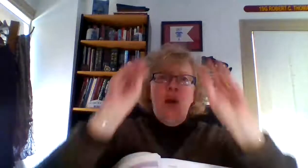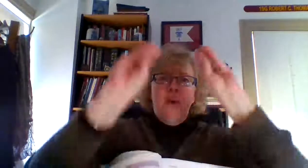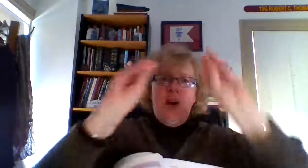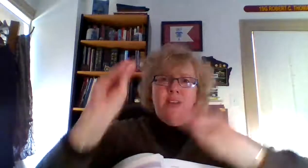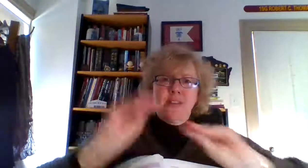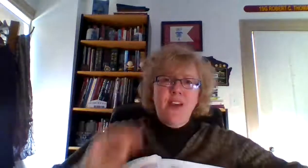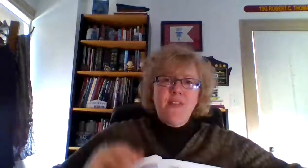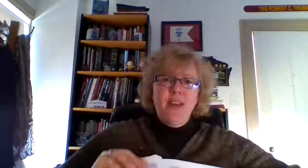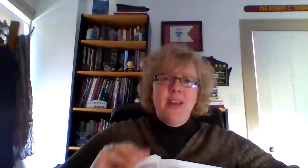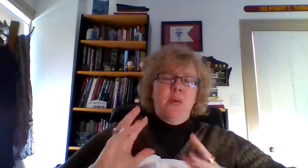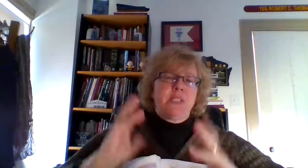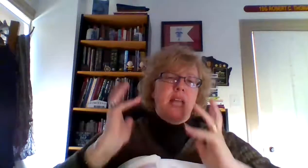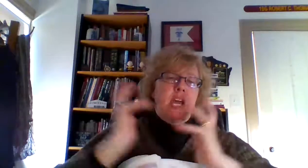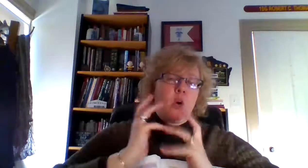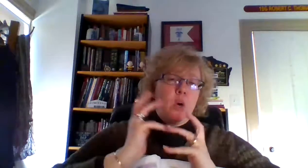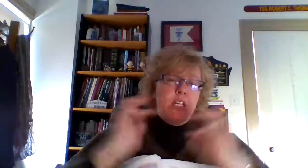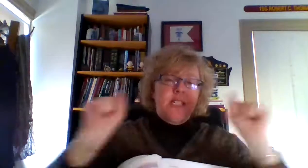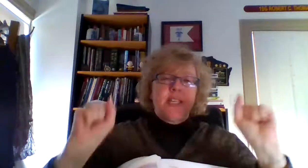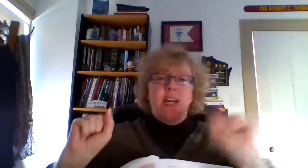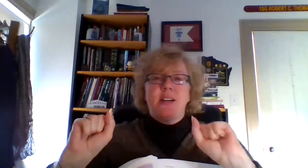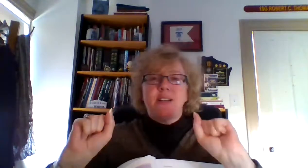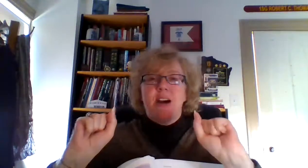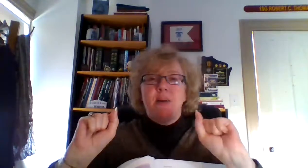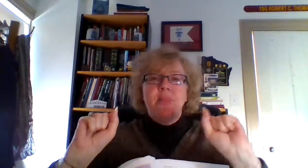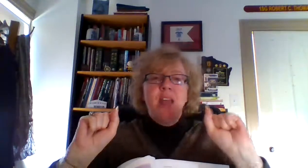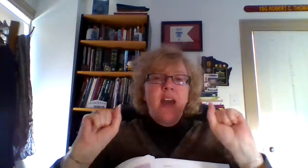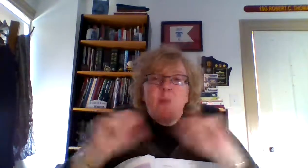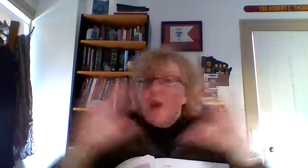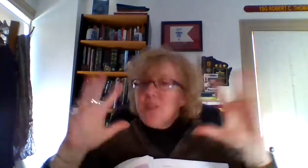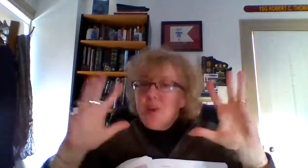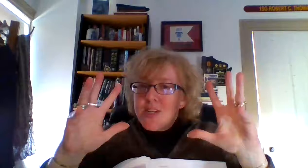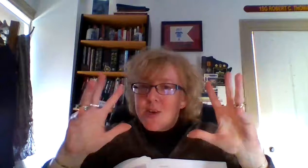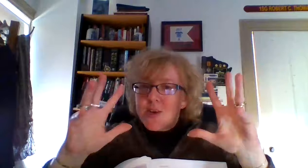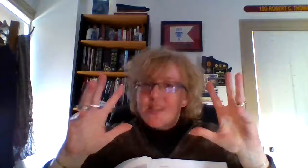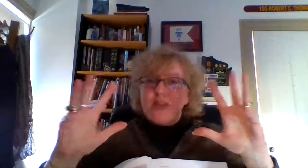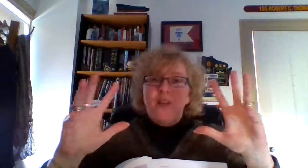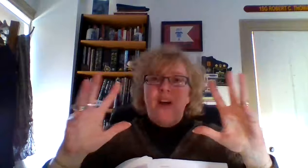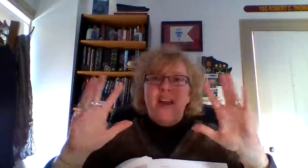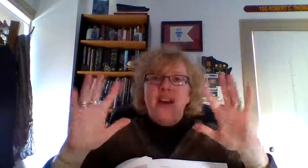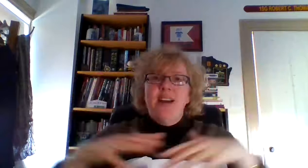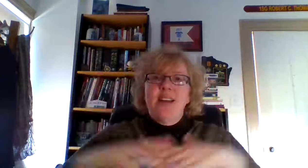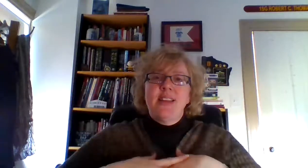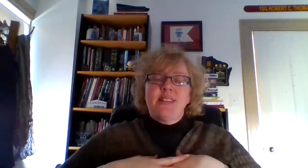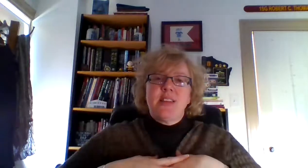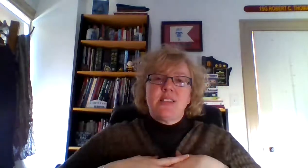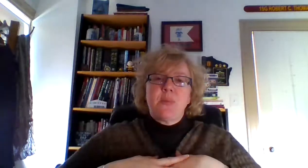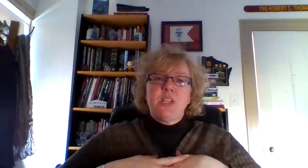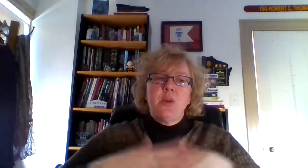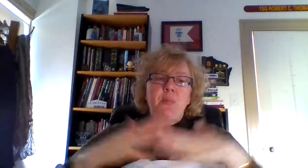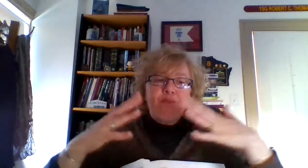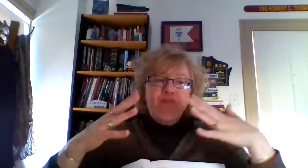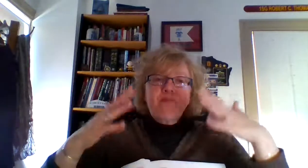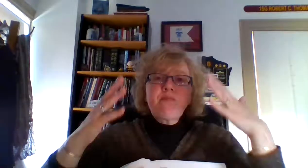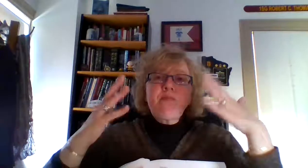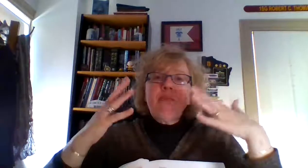put all this stuff in. It was like gorgeous, whatever you want to do, it's totally fine. It's up to you.